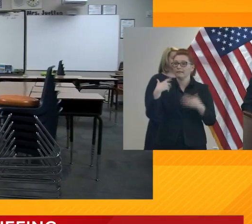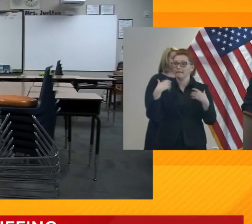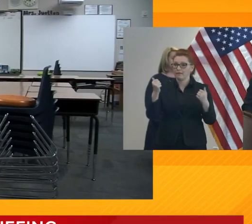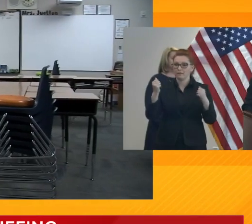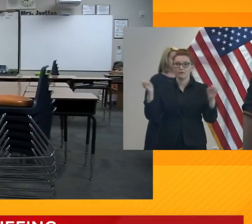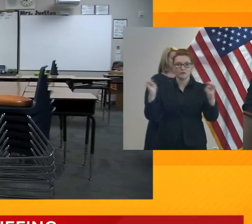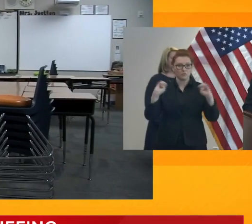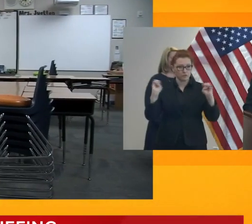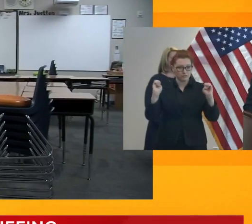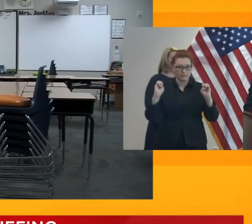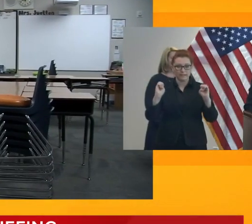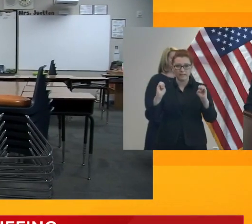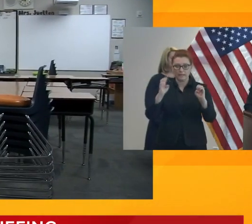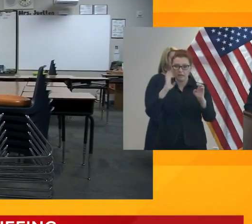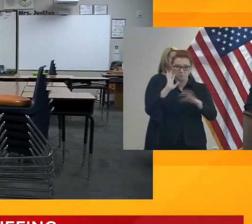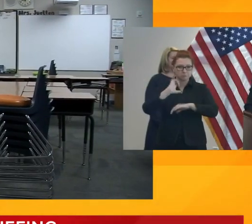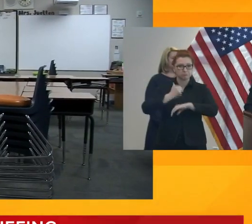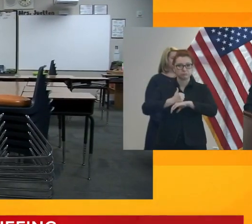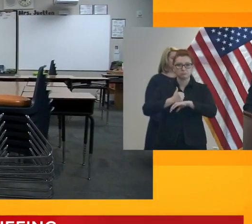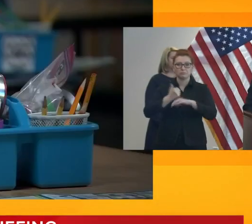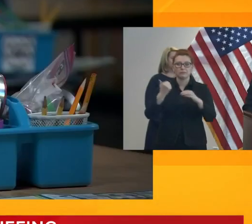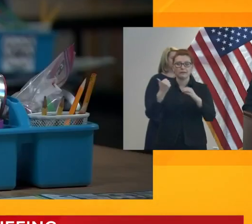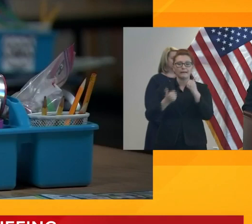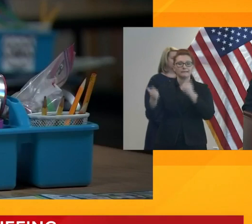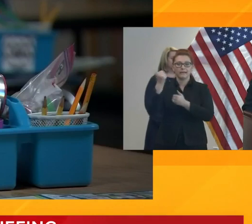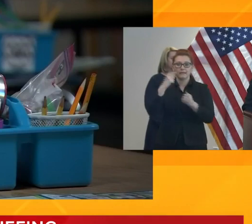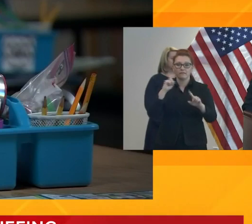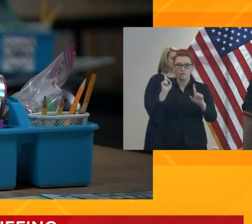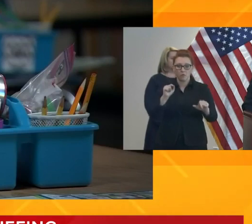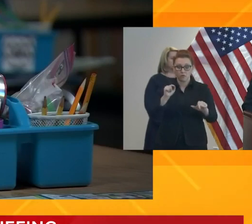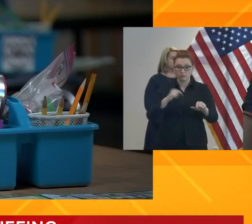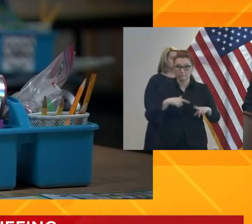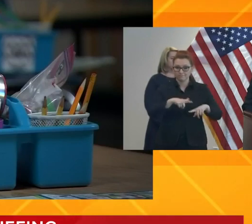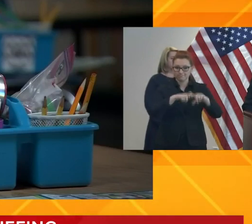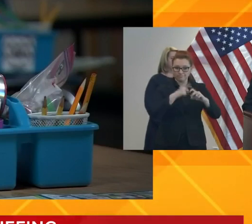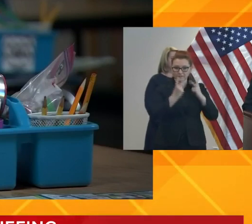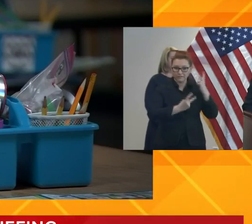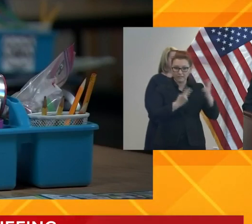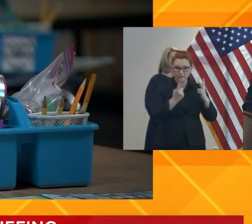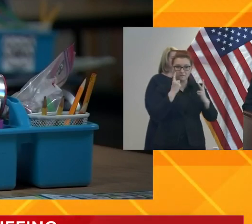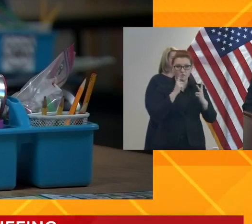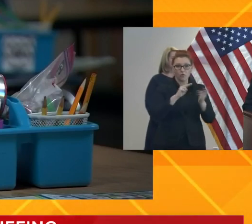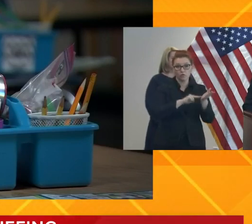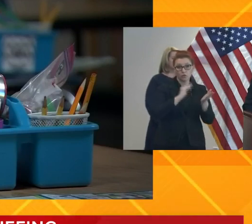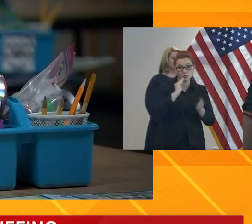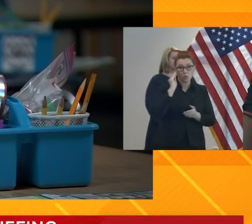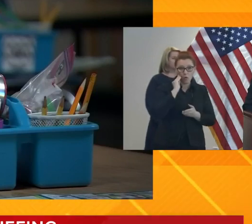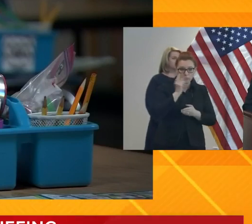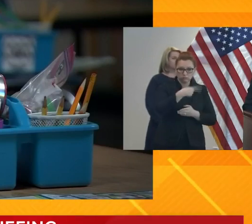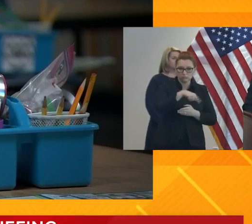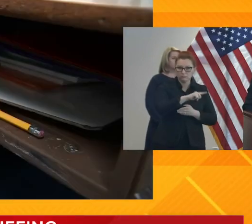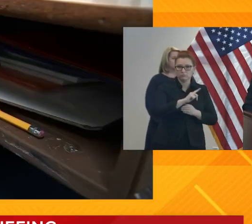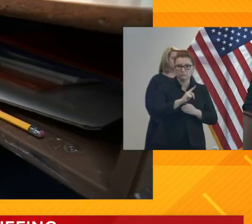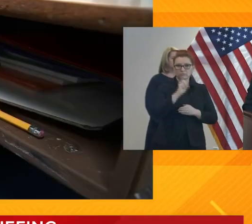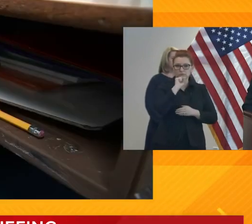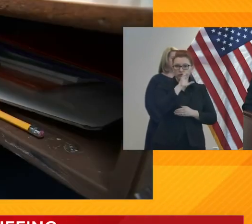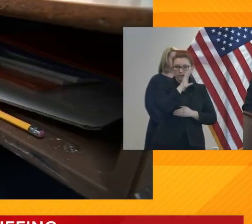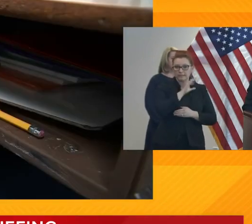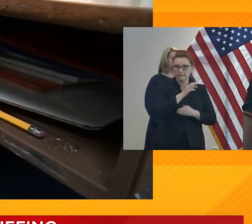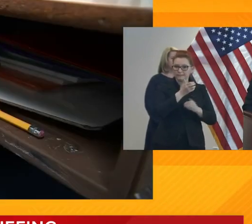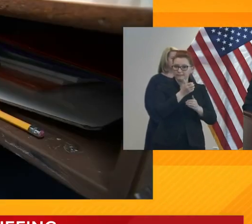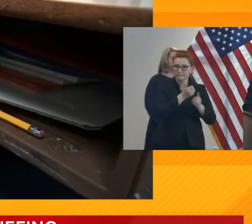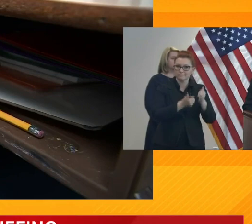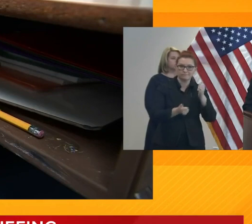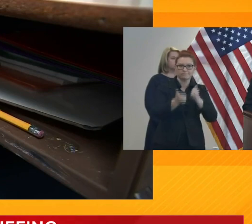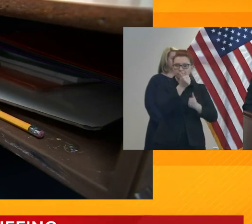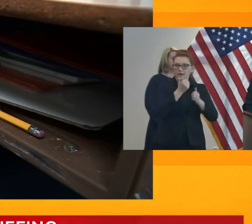suspending visitation to nursing facilities to protect those at highest risk of the disease, the